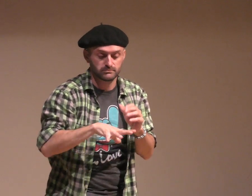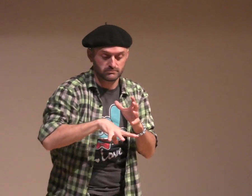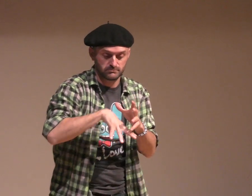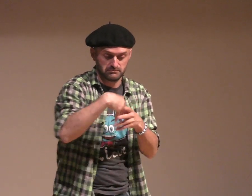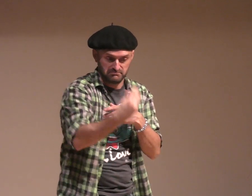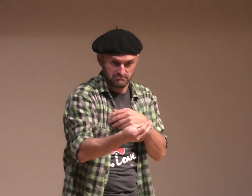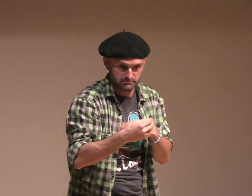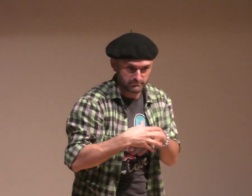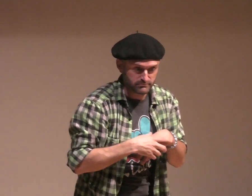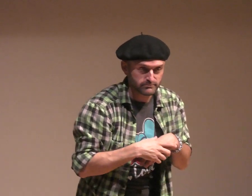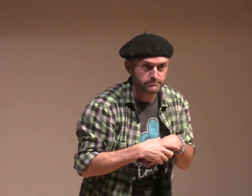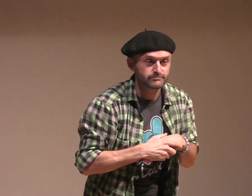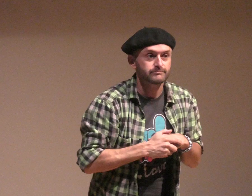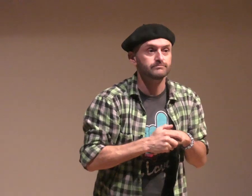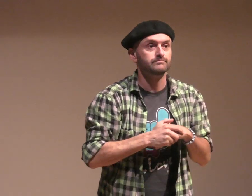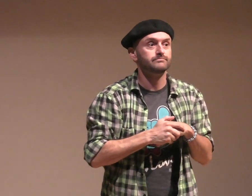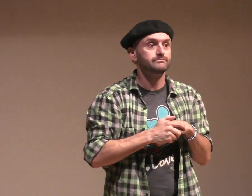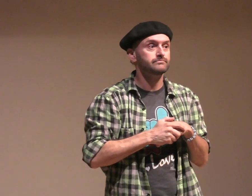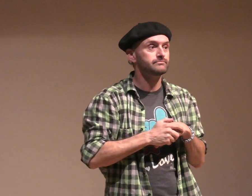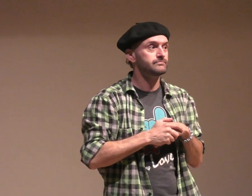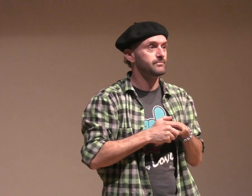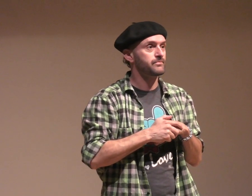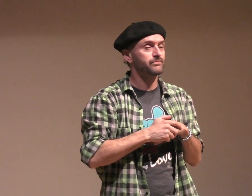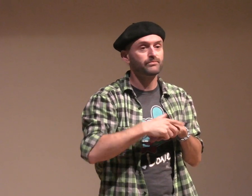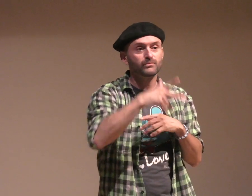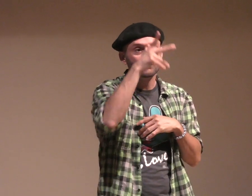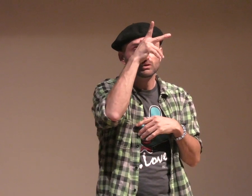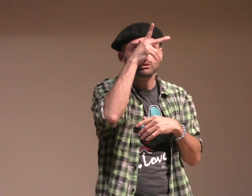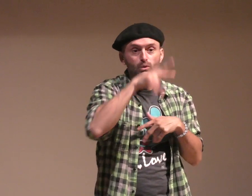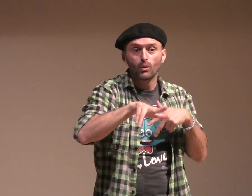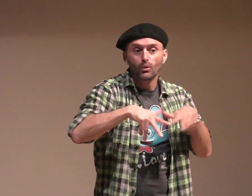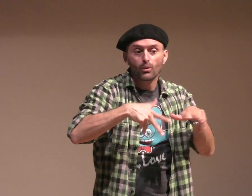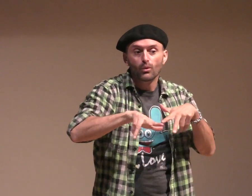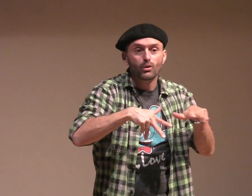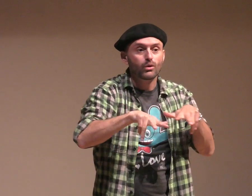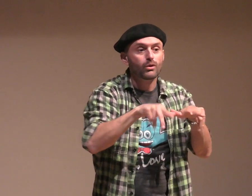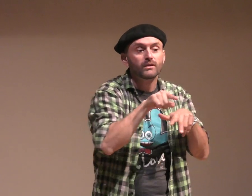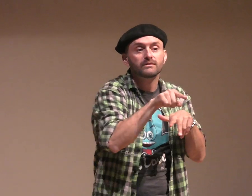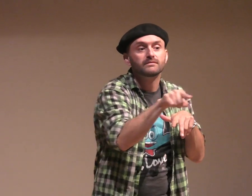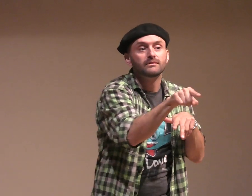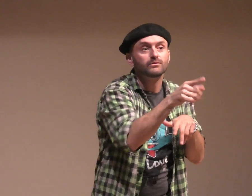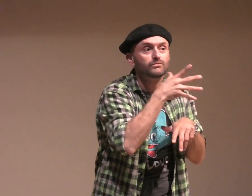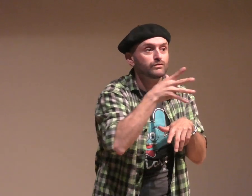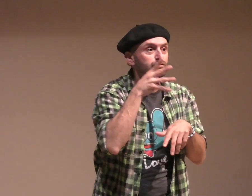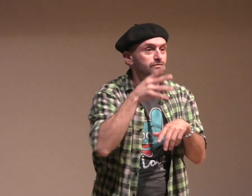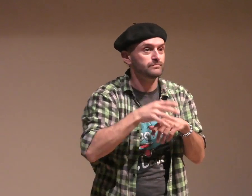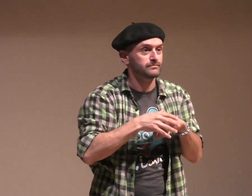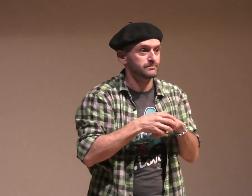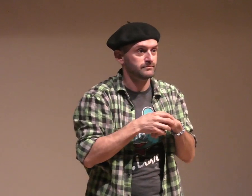out of the house, the rooster out of the house is walking around on the